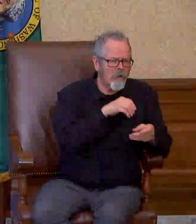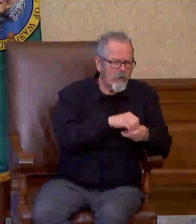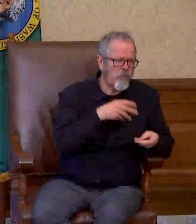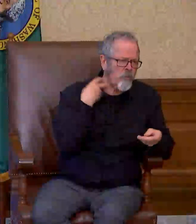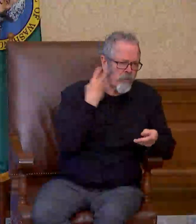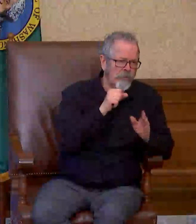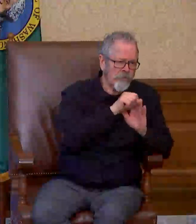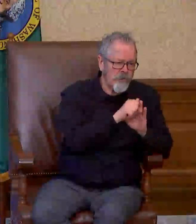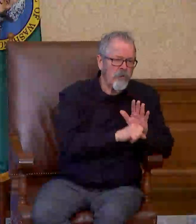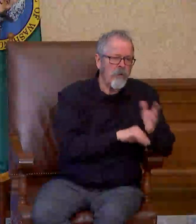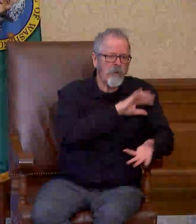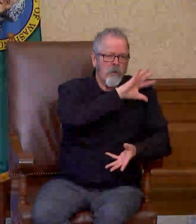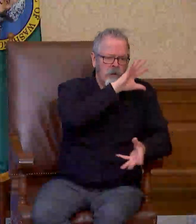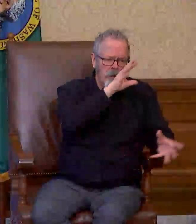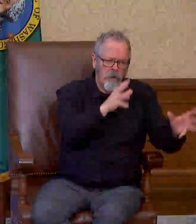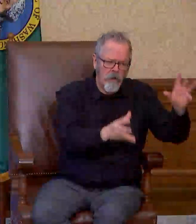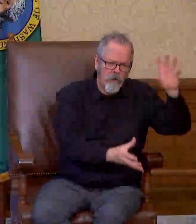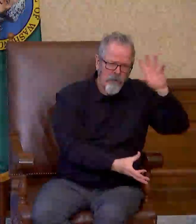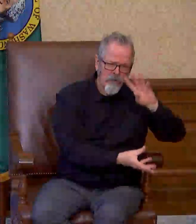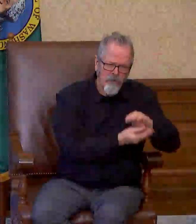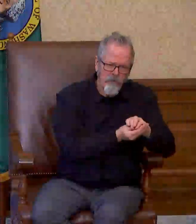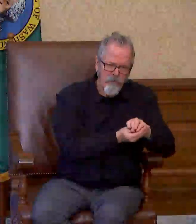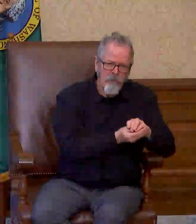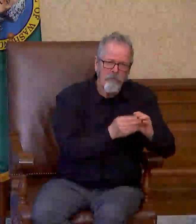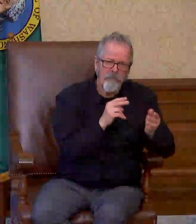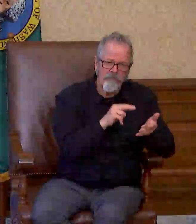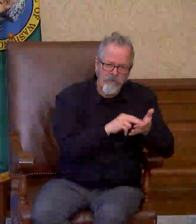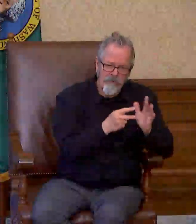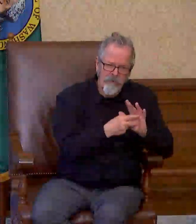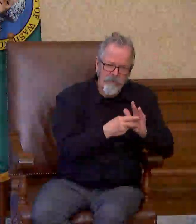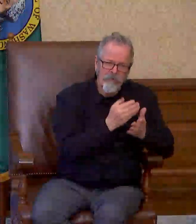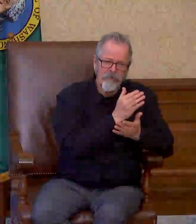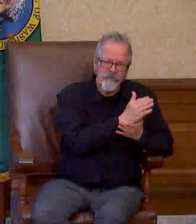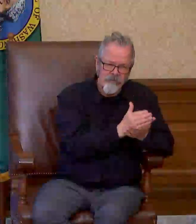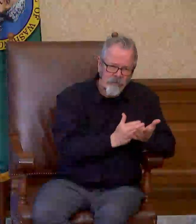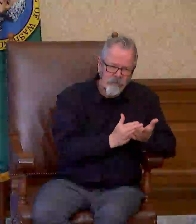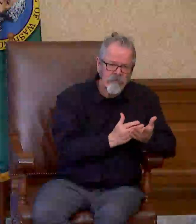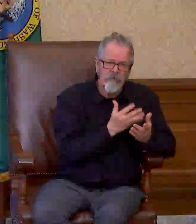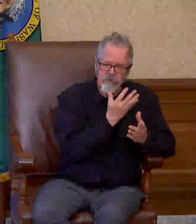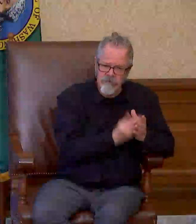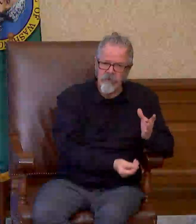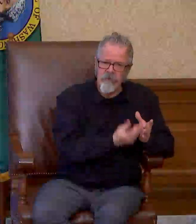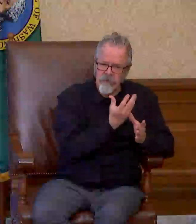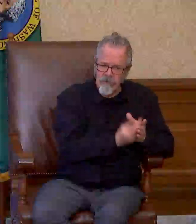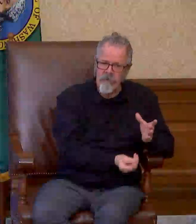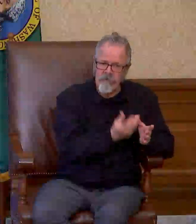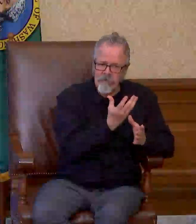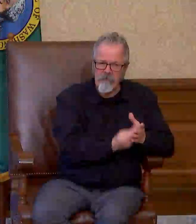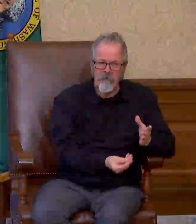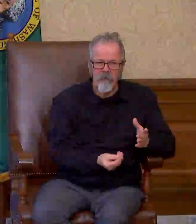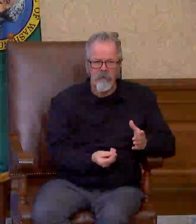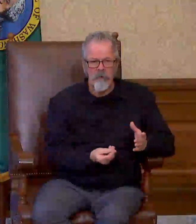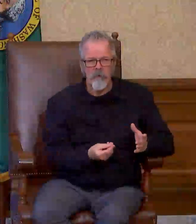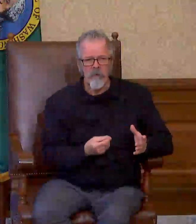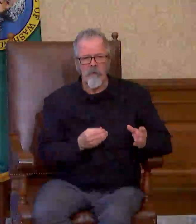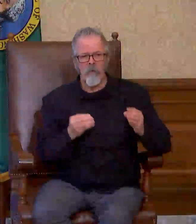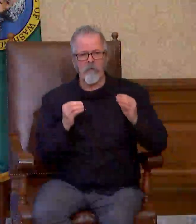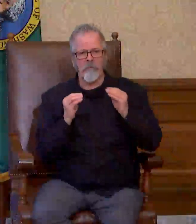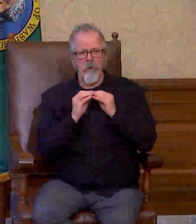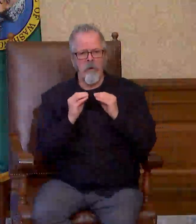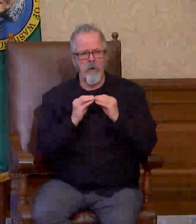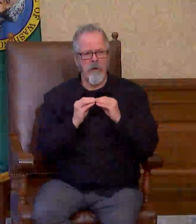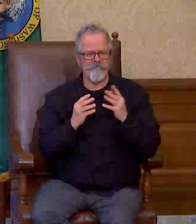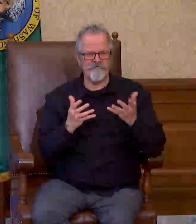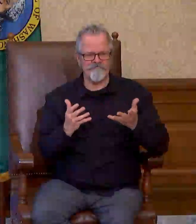Yes, we have discussed that, and that analysis is underway. I don't have those results for you. We are in the process of